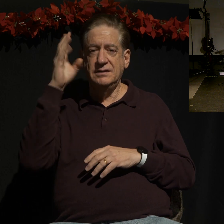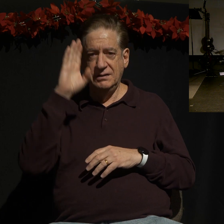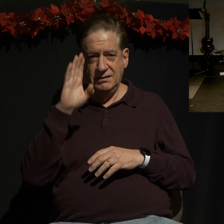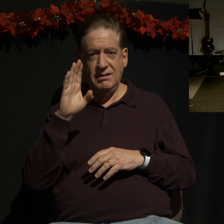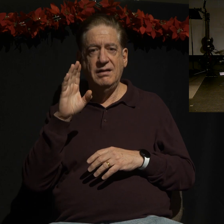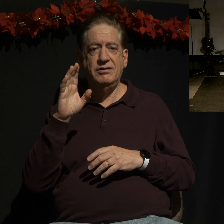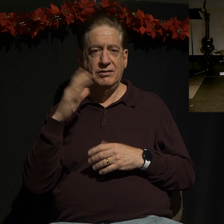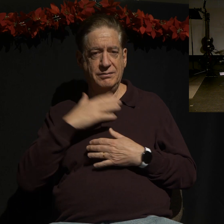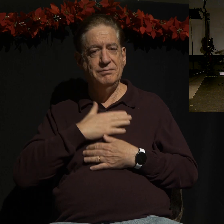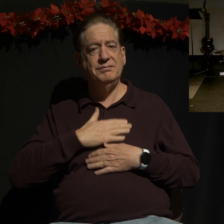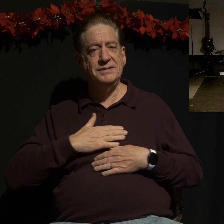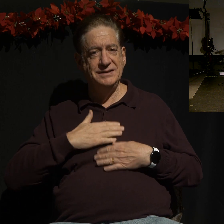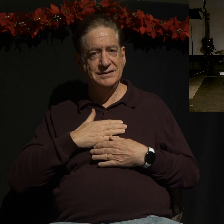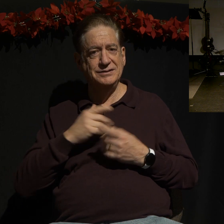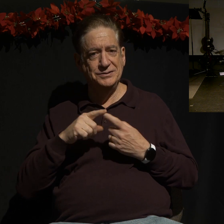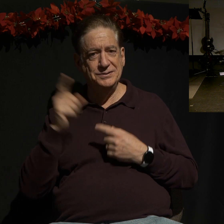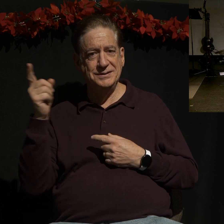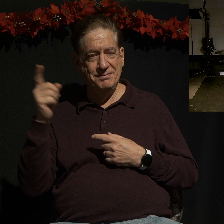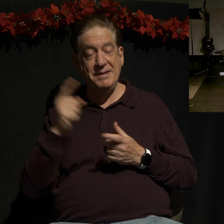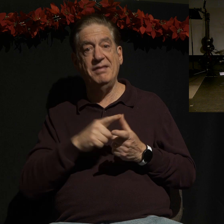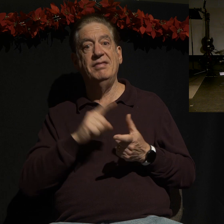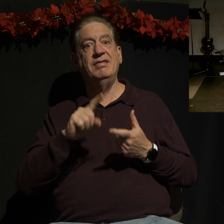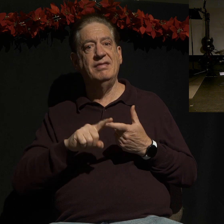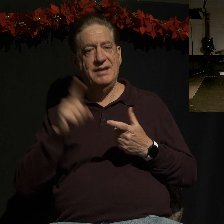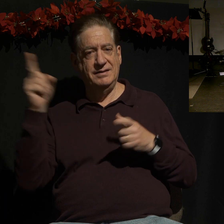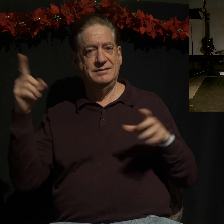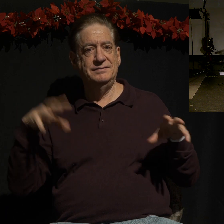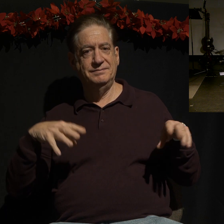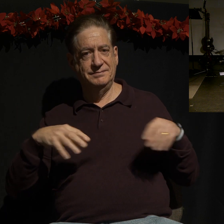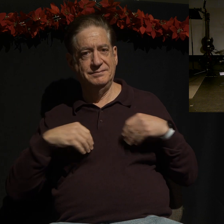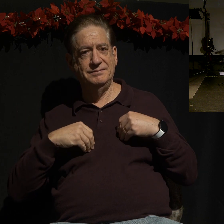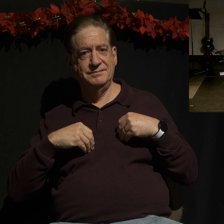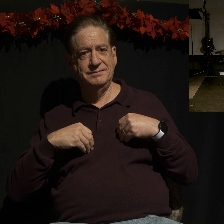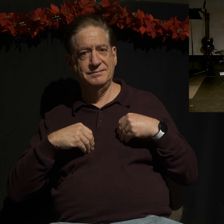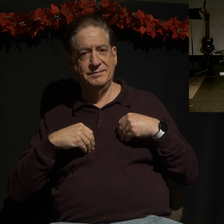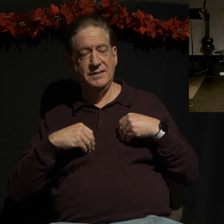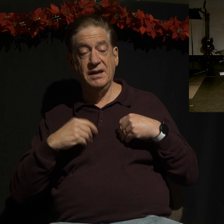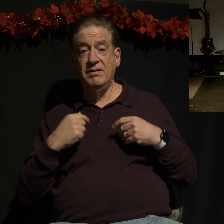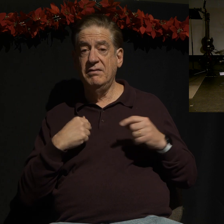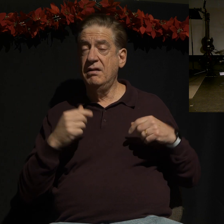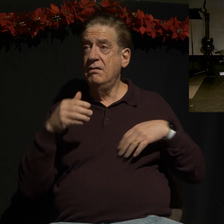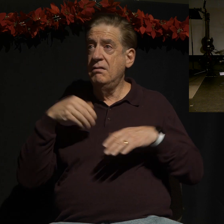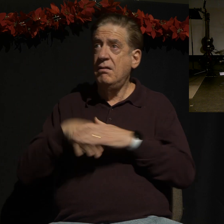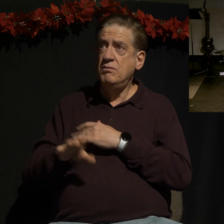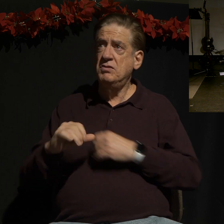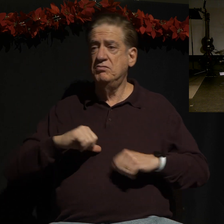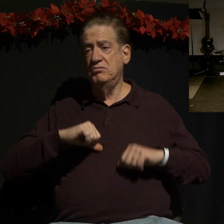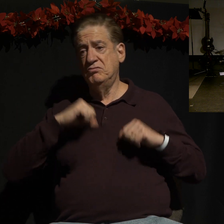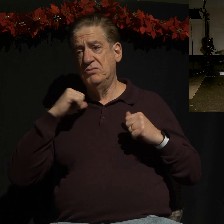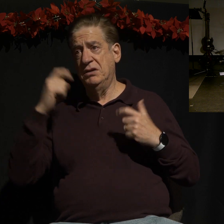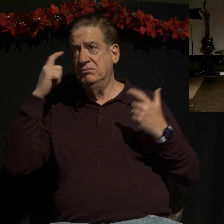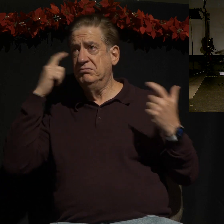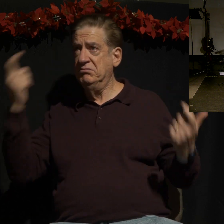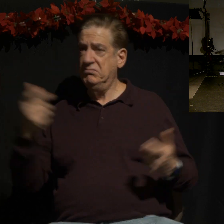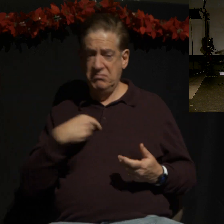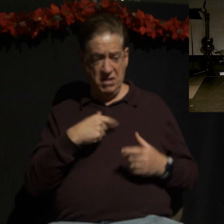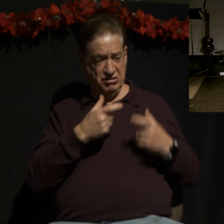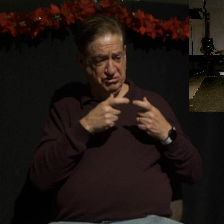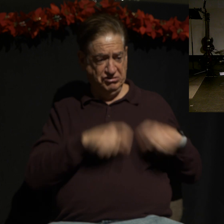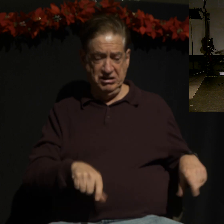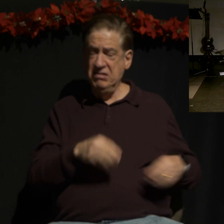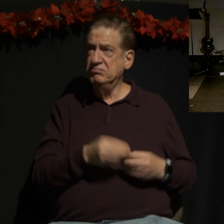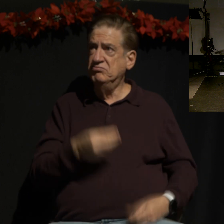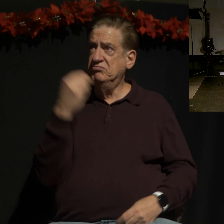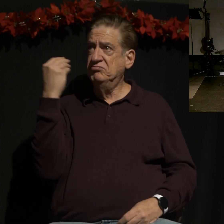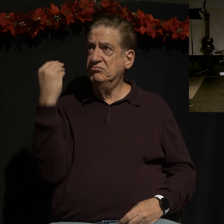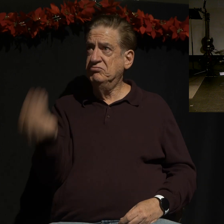pleasing. Then they are acceptable. If I come in with a proud heart and say, here's my check, I'm